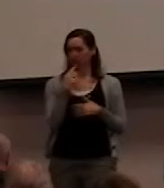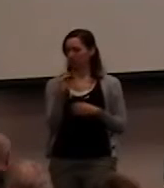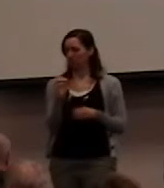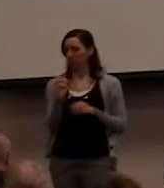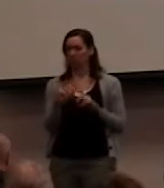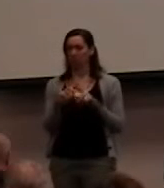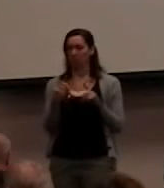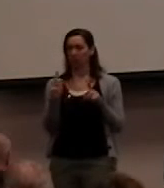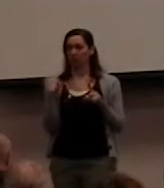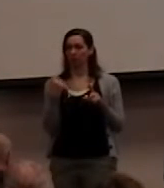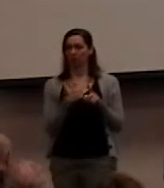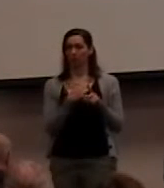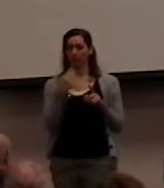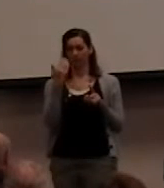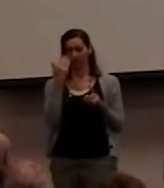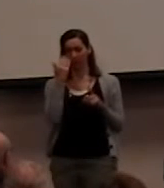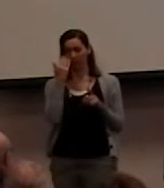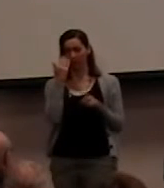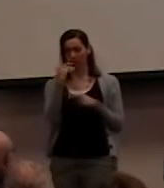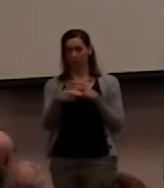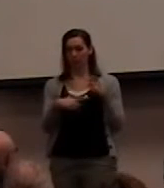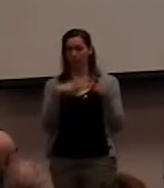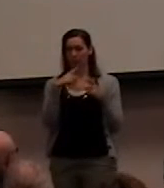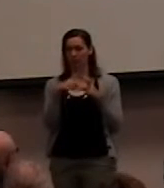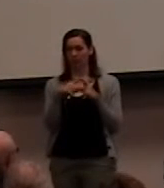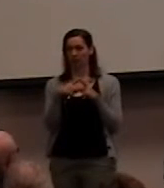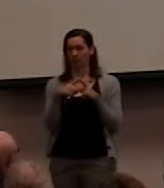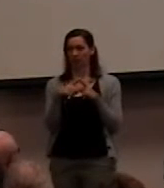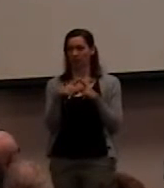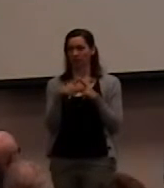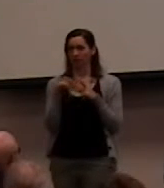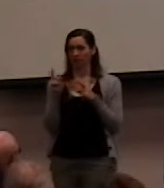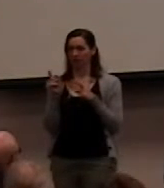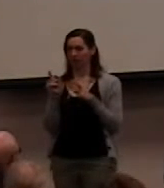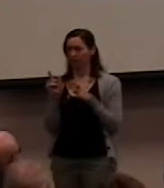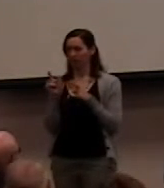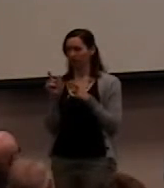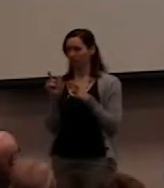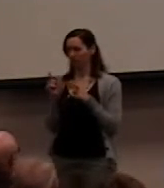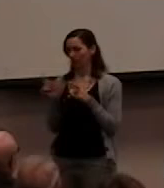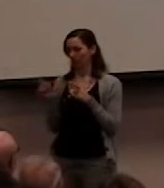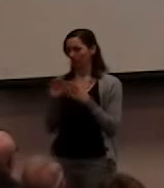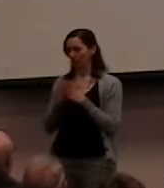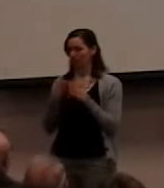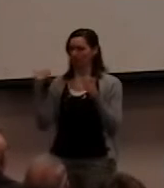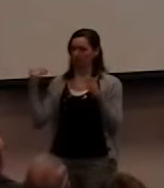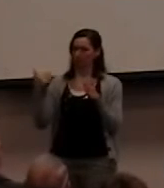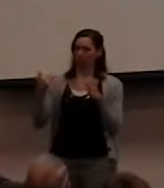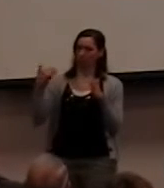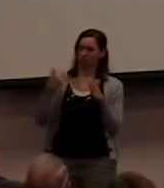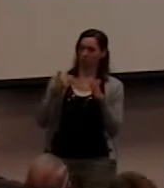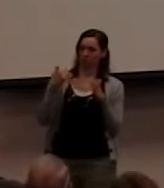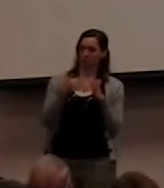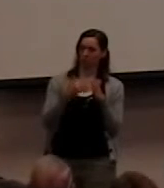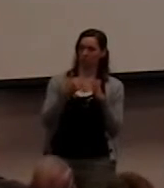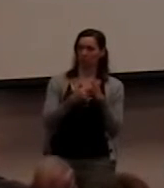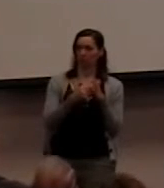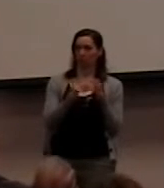do find out that when he's getting close to where Isaac lives,